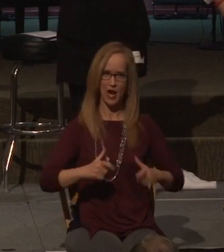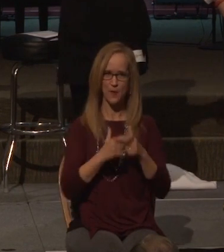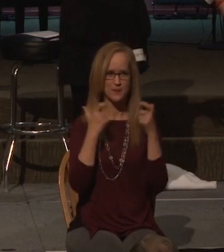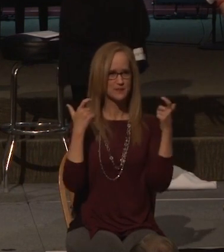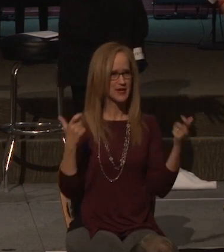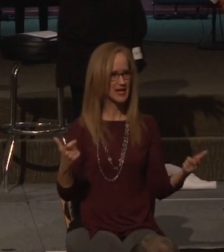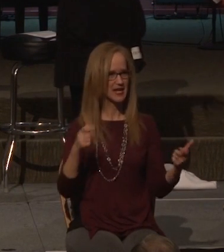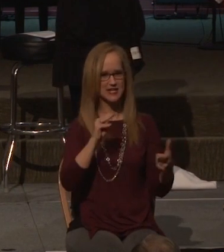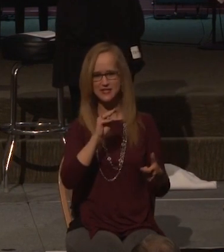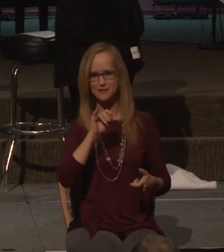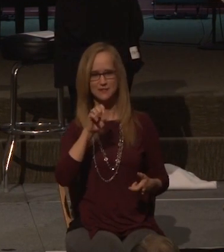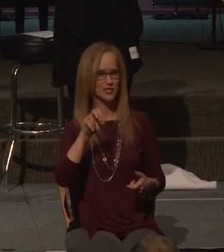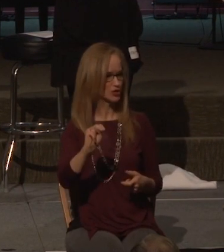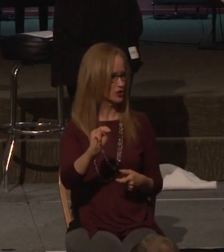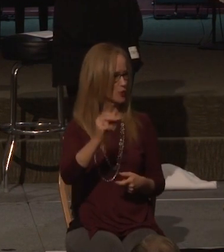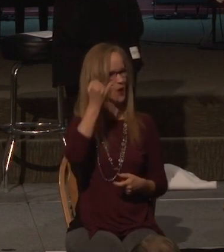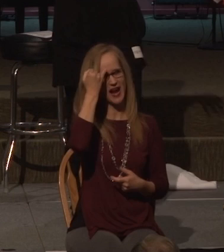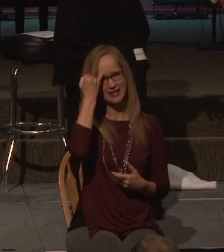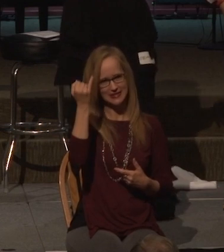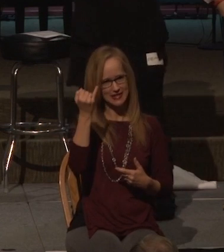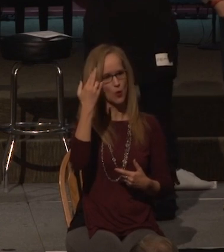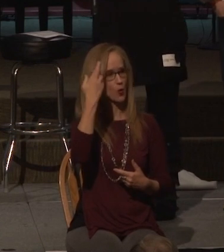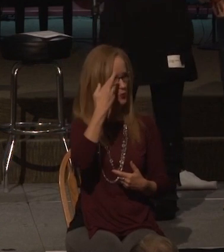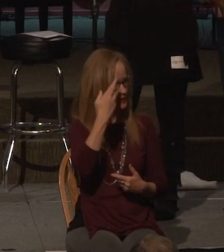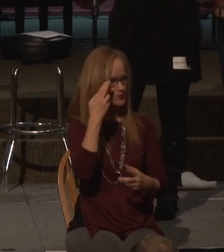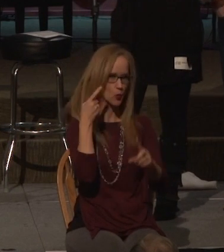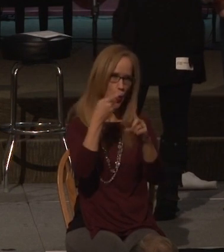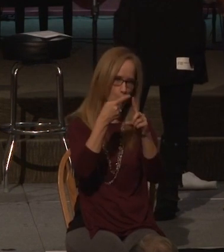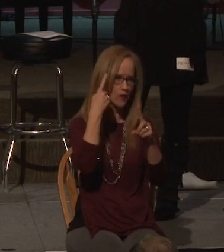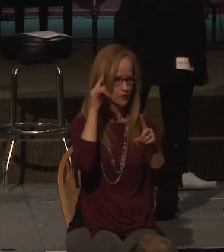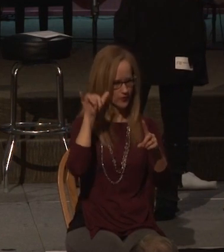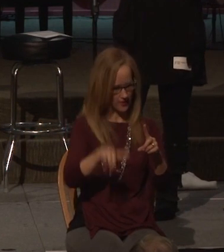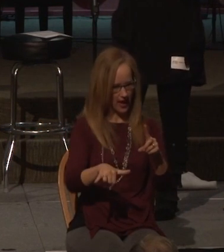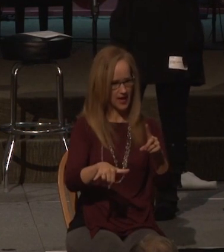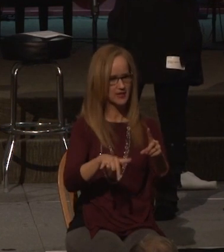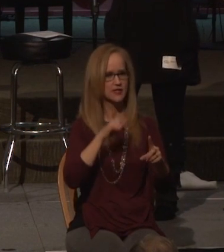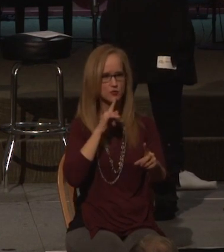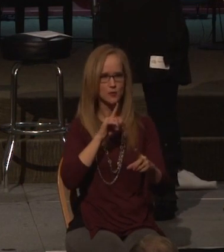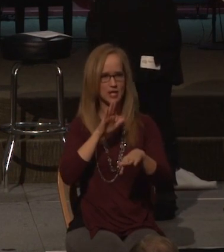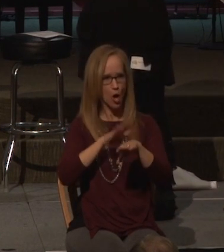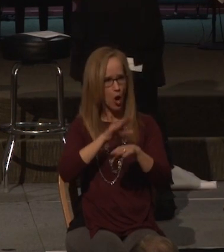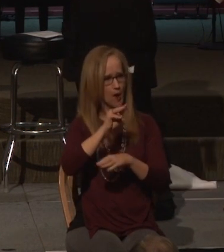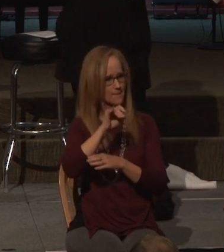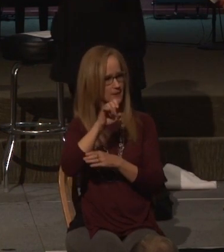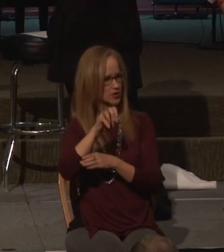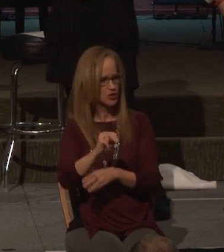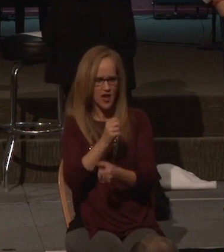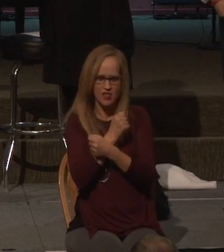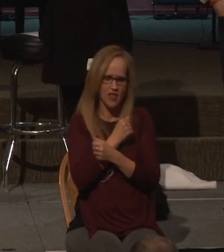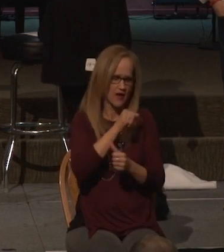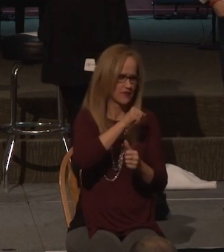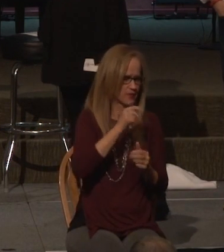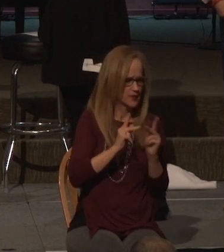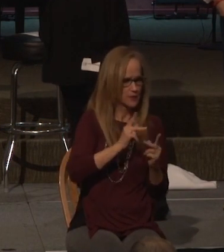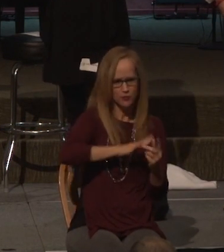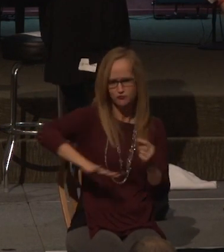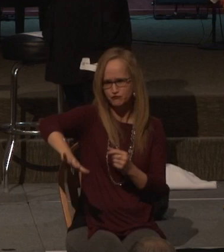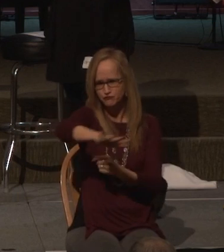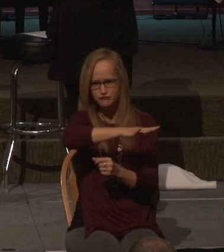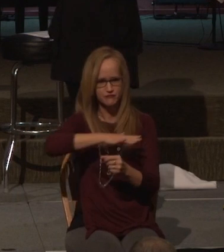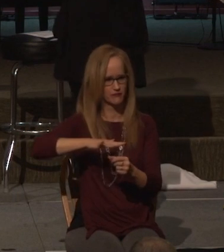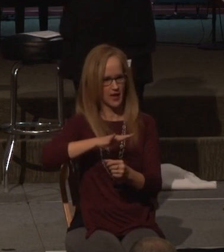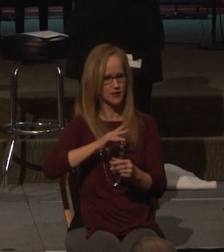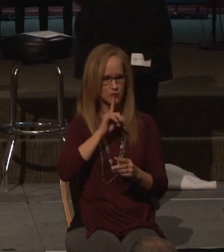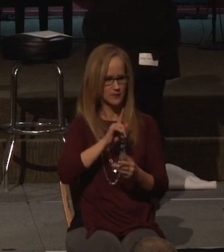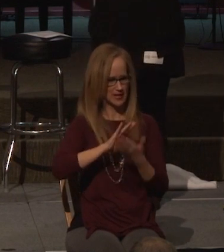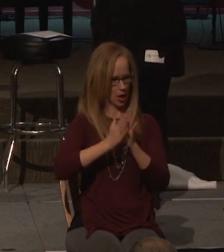biggest mission, or idea, I would say, reason, goal for it, was to just be on mission and to love those around us and to be Christ to those